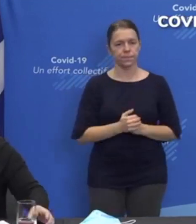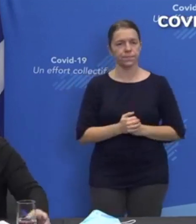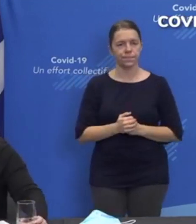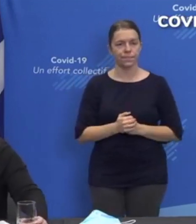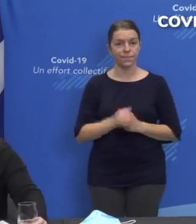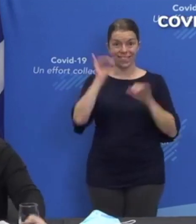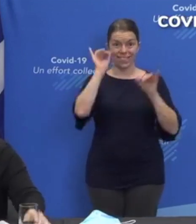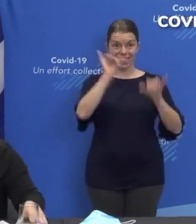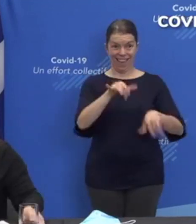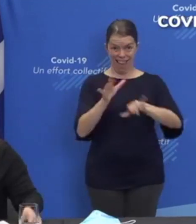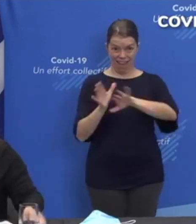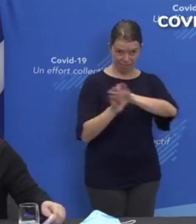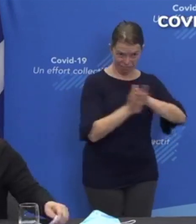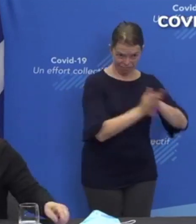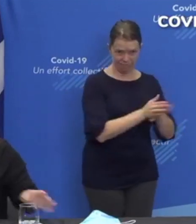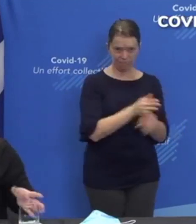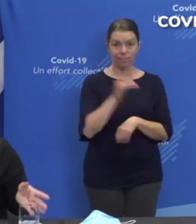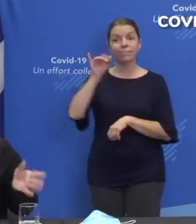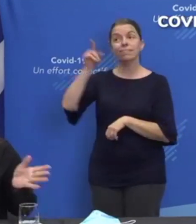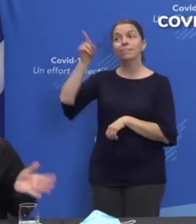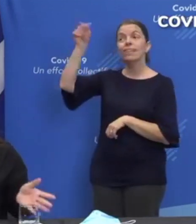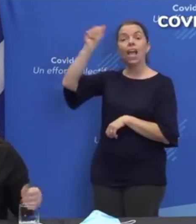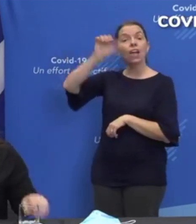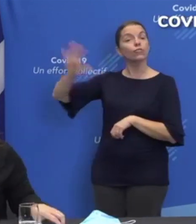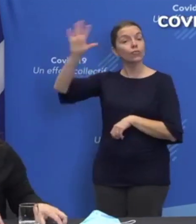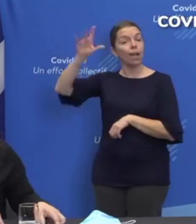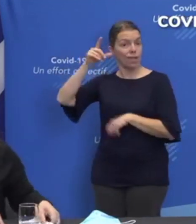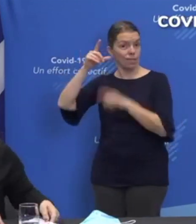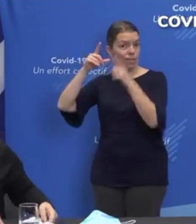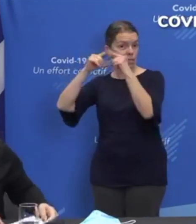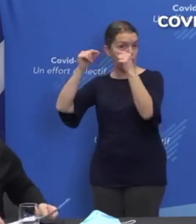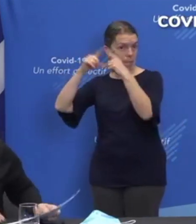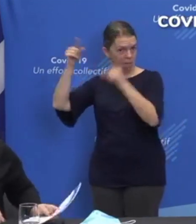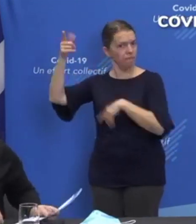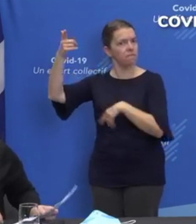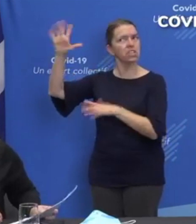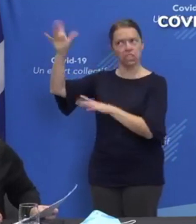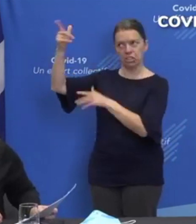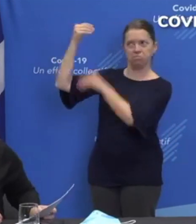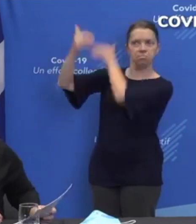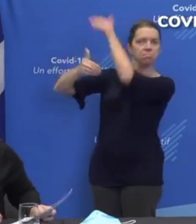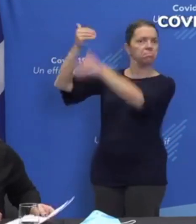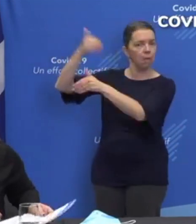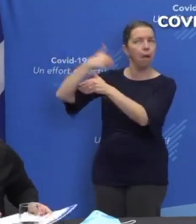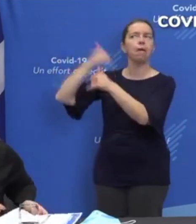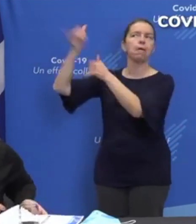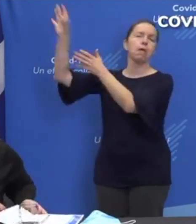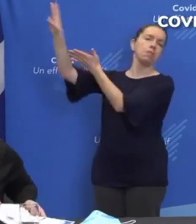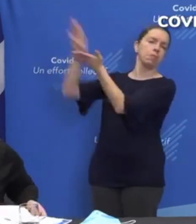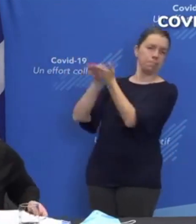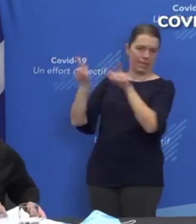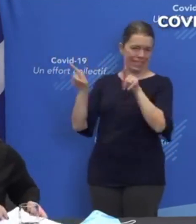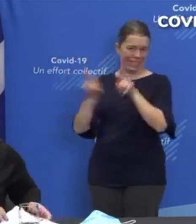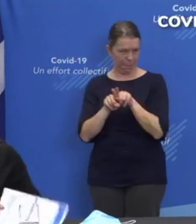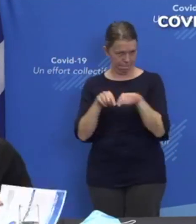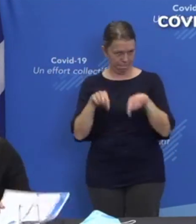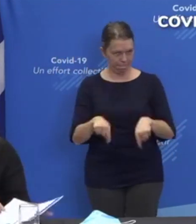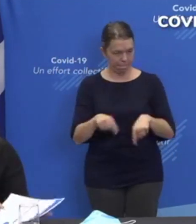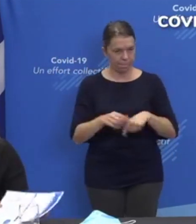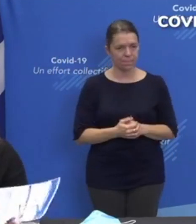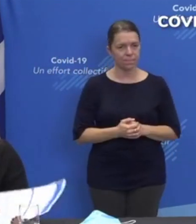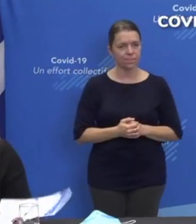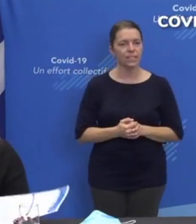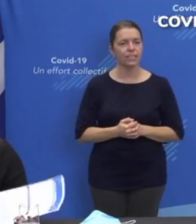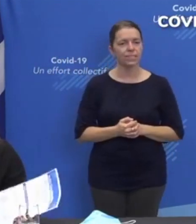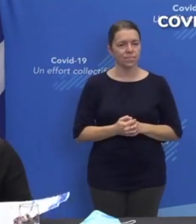want to say that we look at the control of the pandemic and of the virus, but at the same time, we are preoccupied with